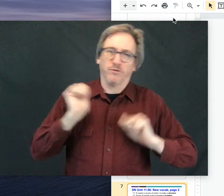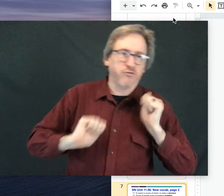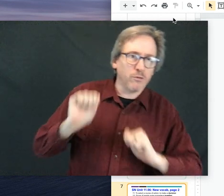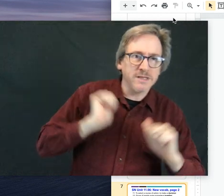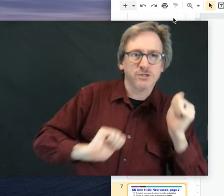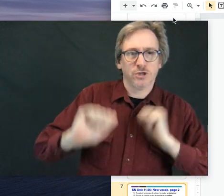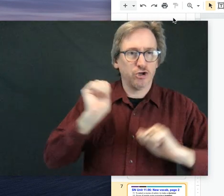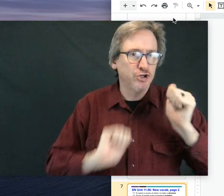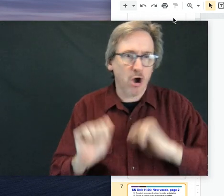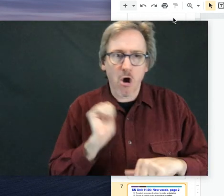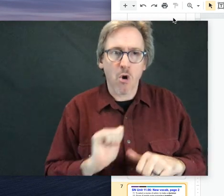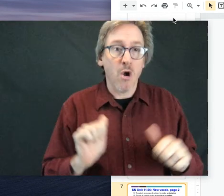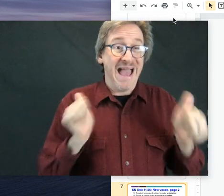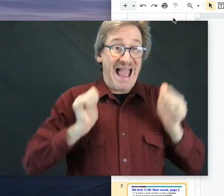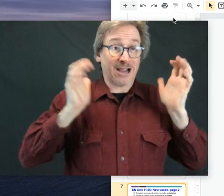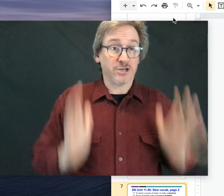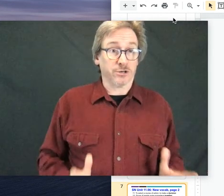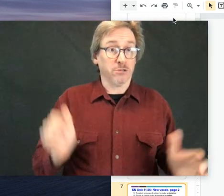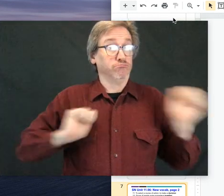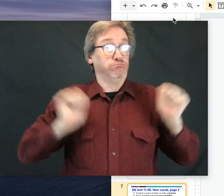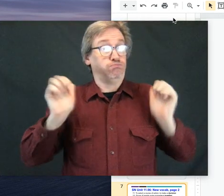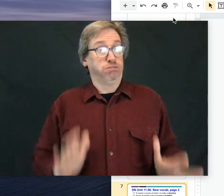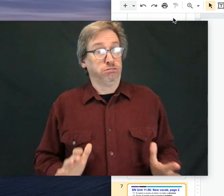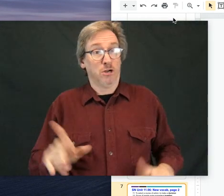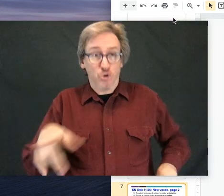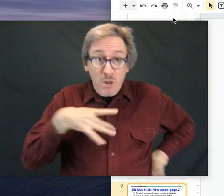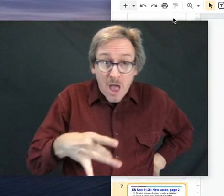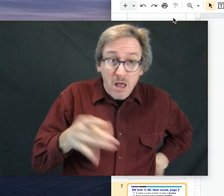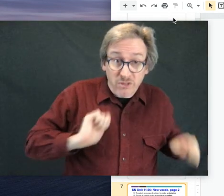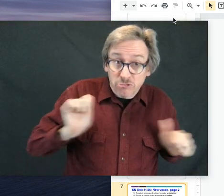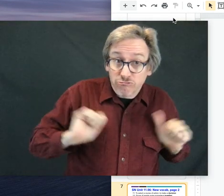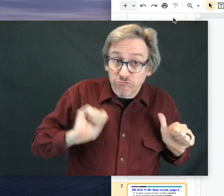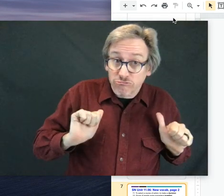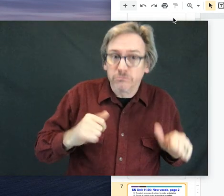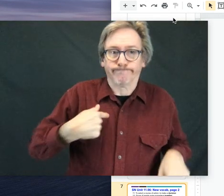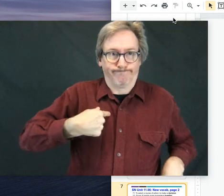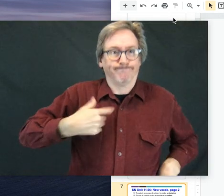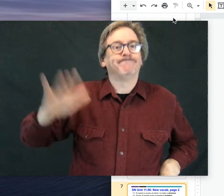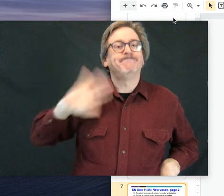For performance, show, actor.